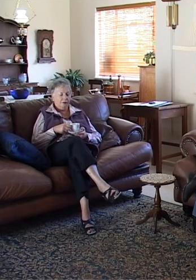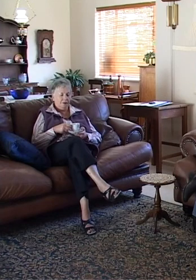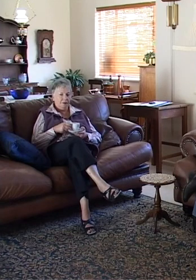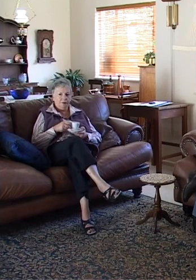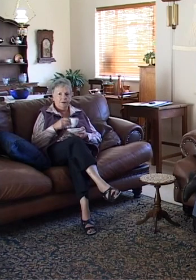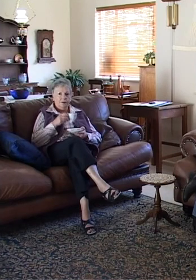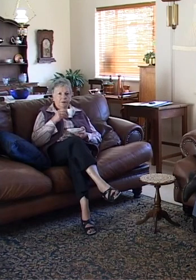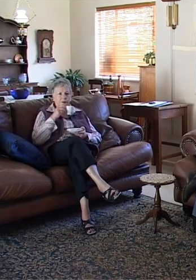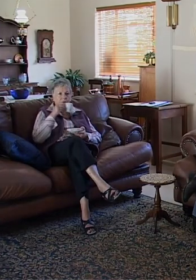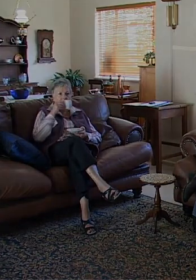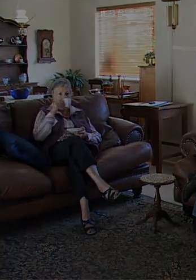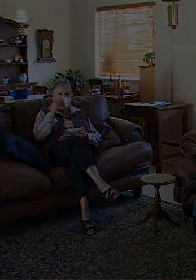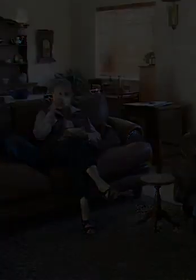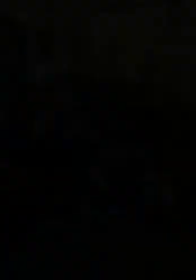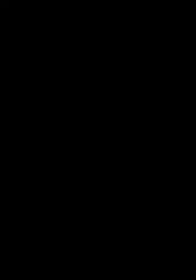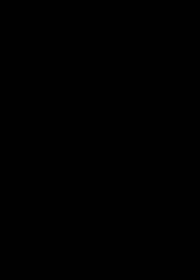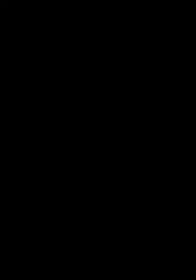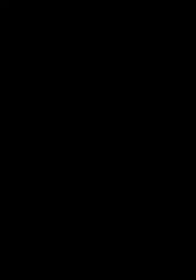good. That's good.